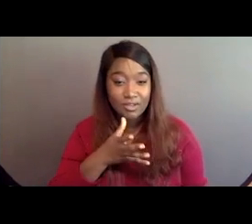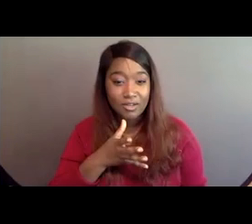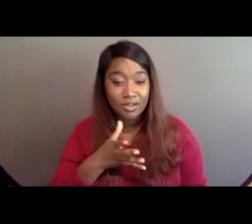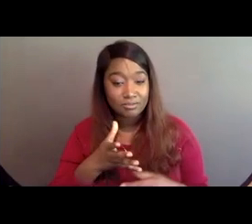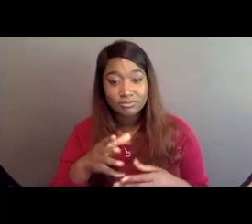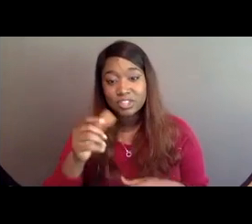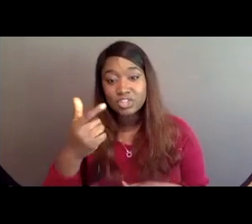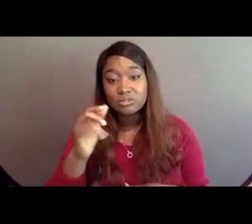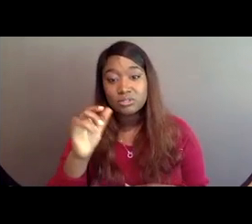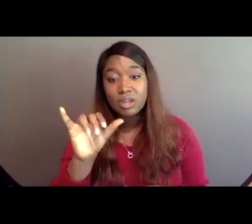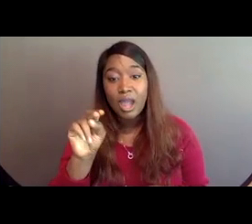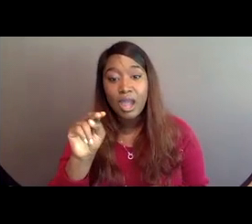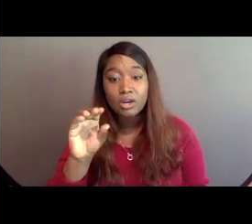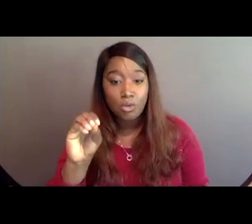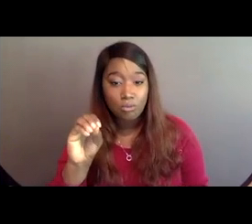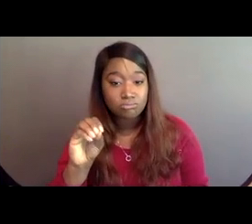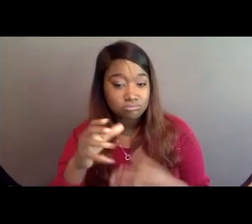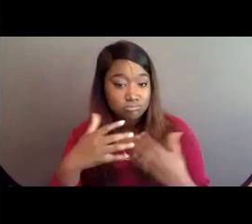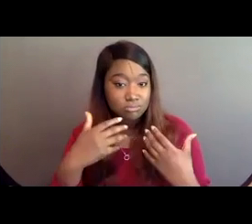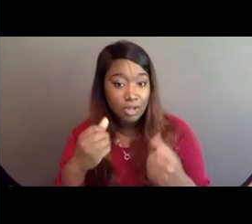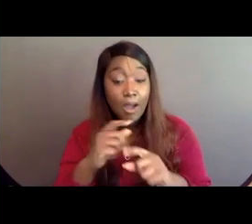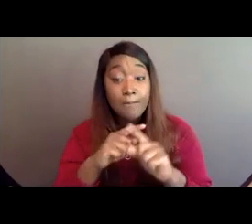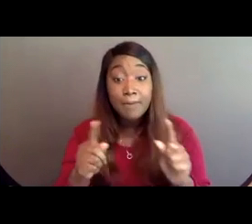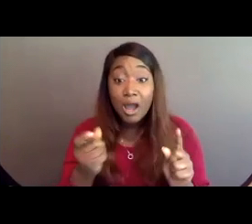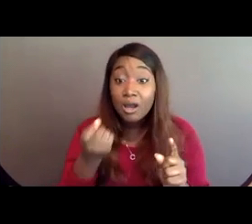else, treatment of pediatrics,